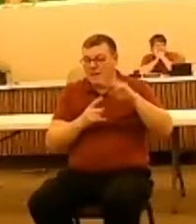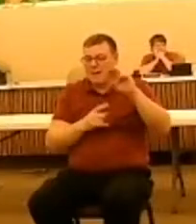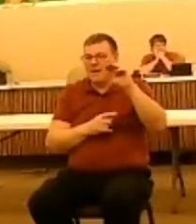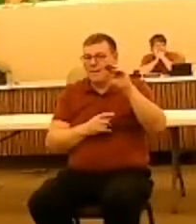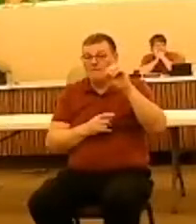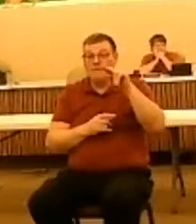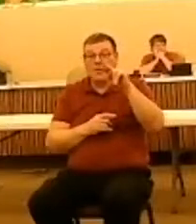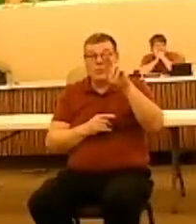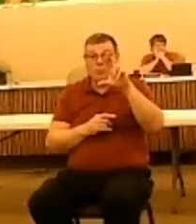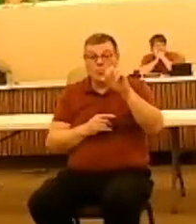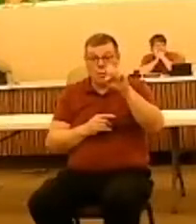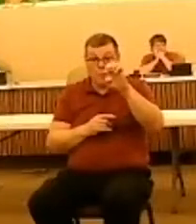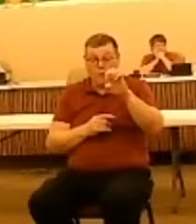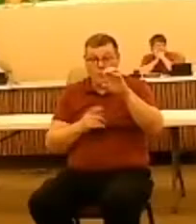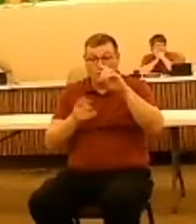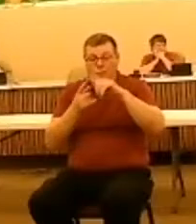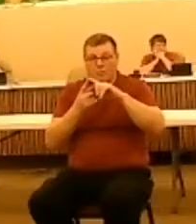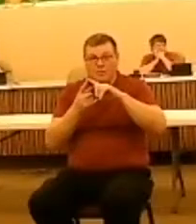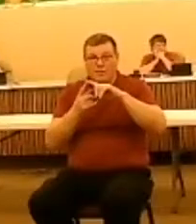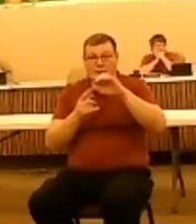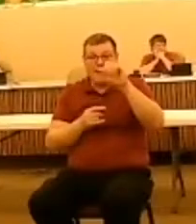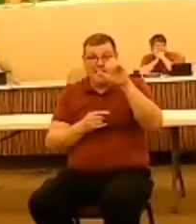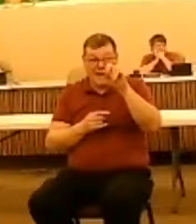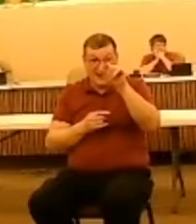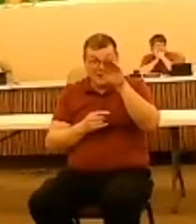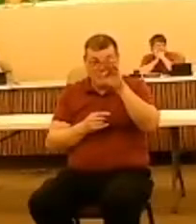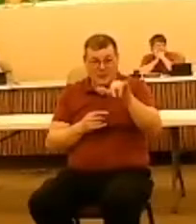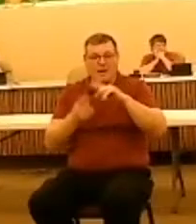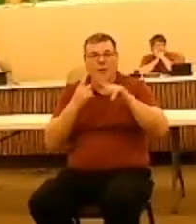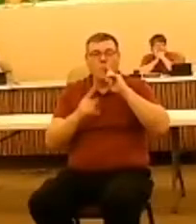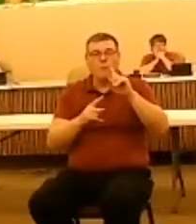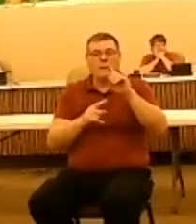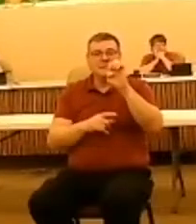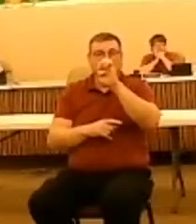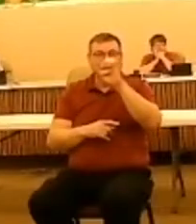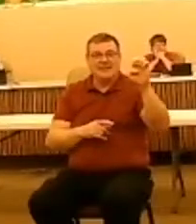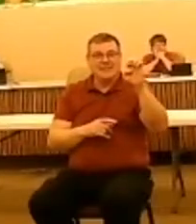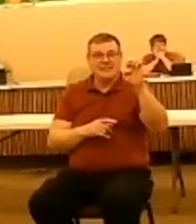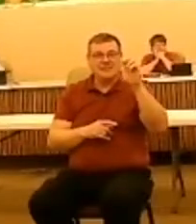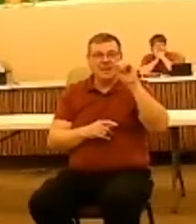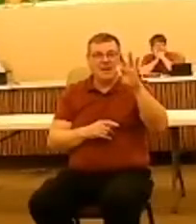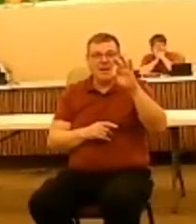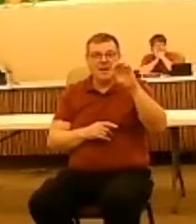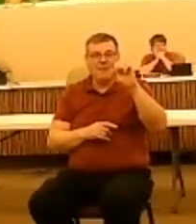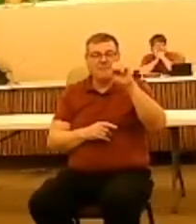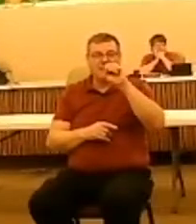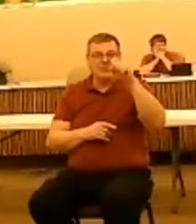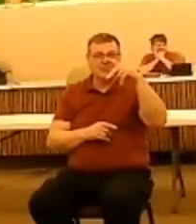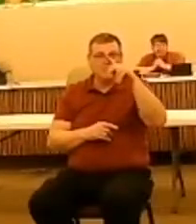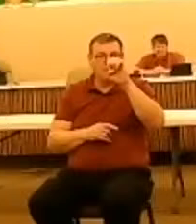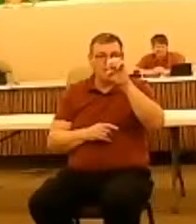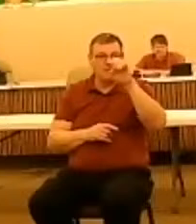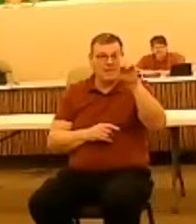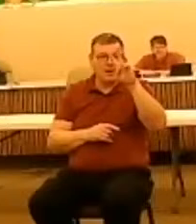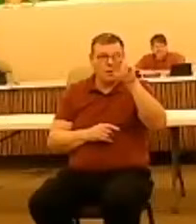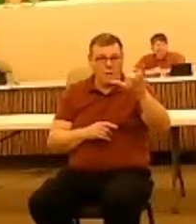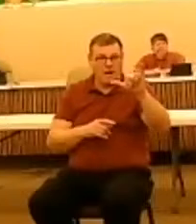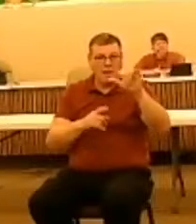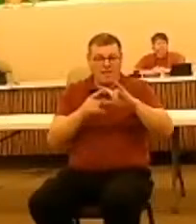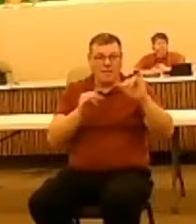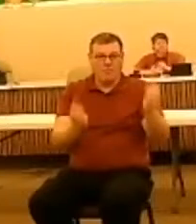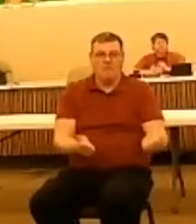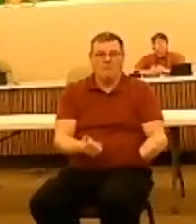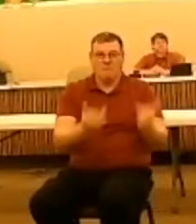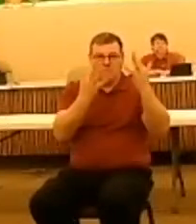in East Hamlet where the Speedway gas station and car wash are now was burned to the ground